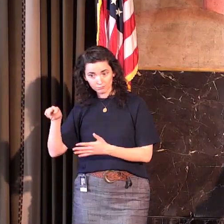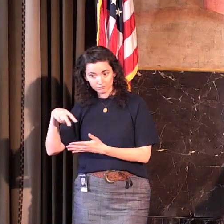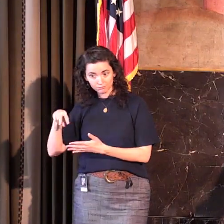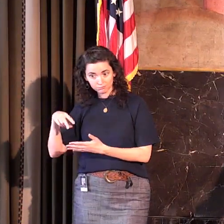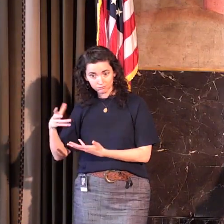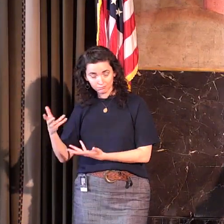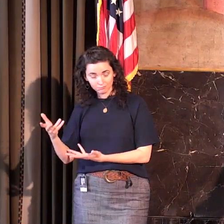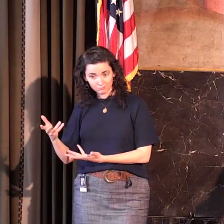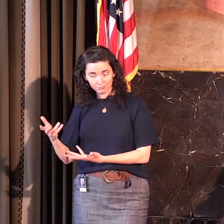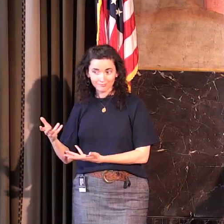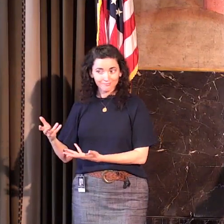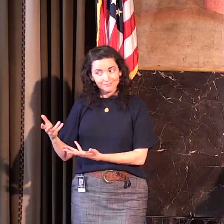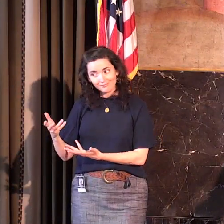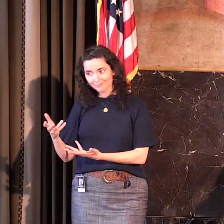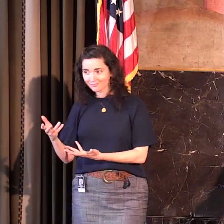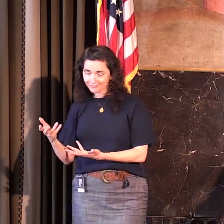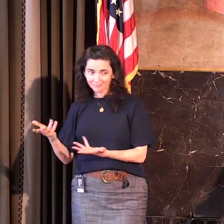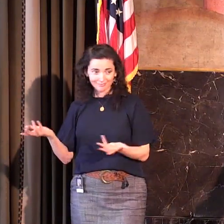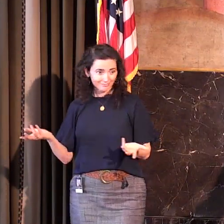I think it's pretty